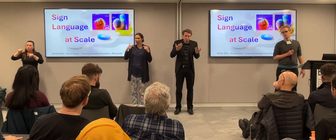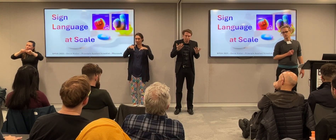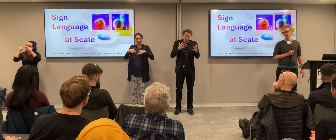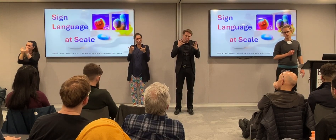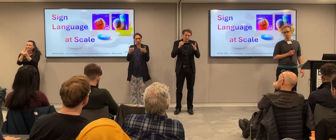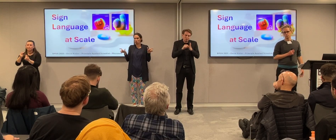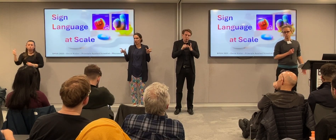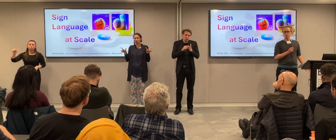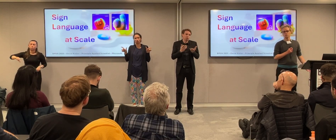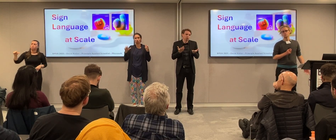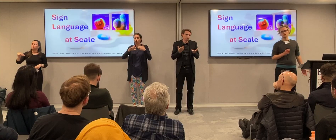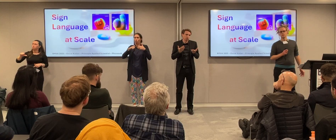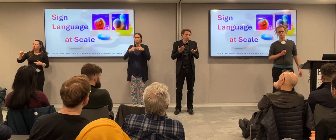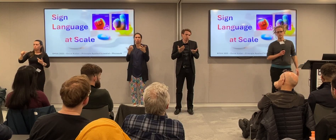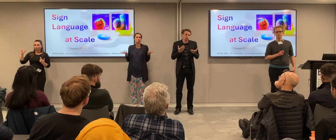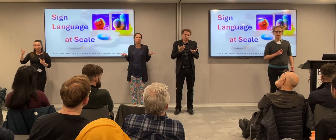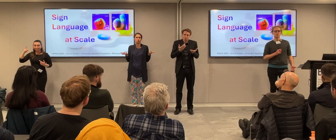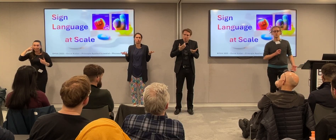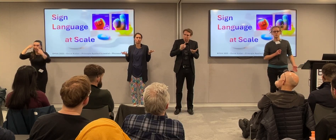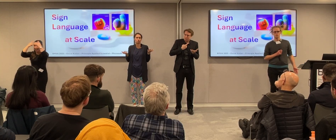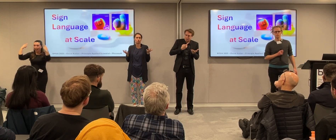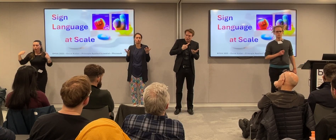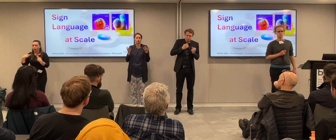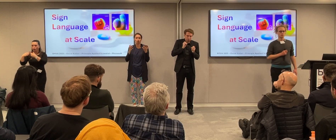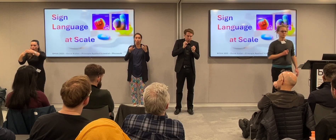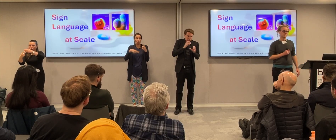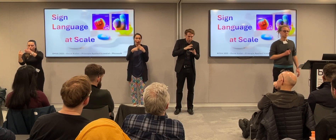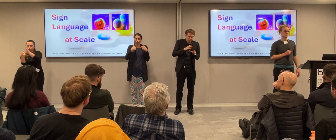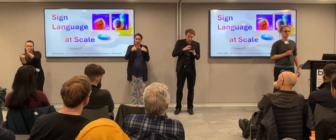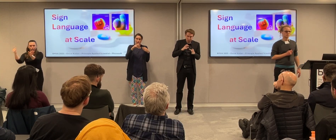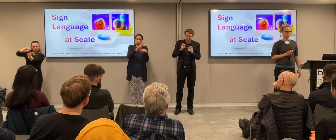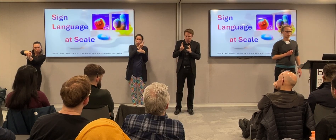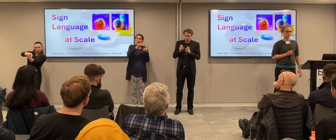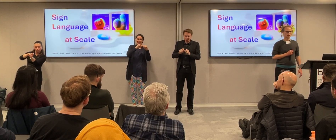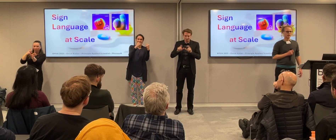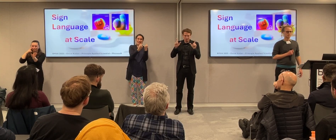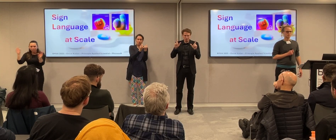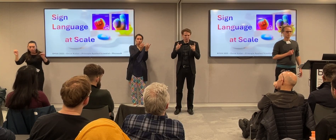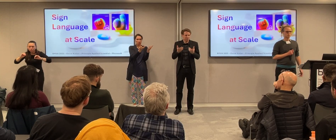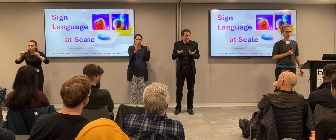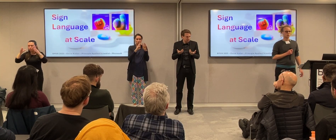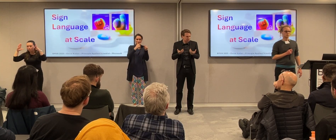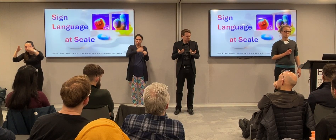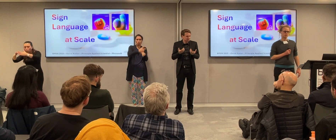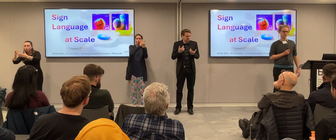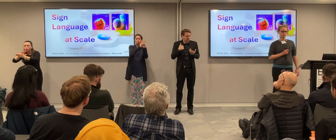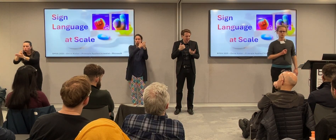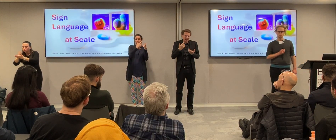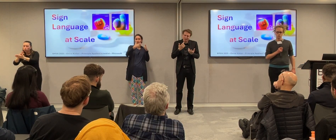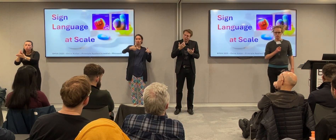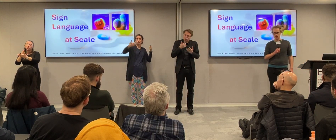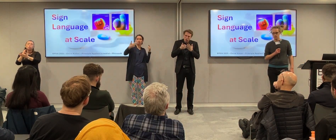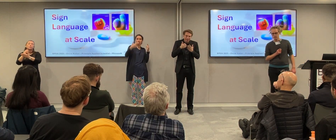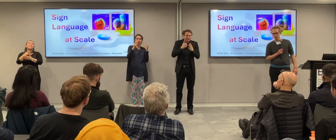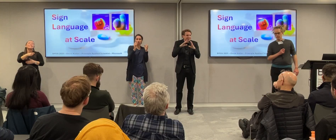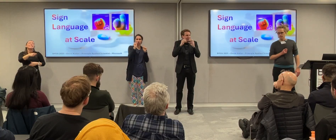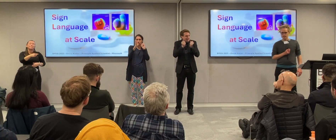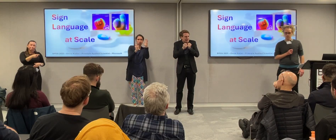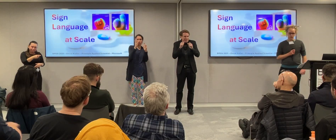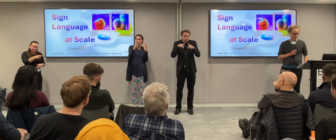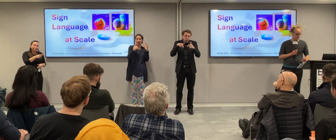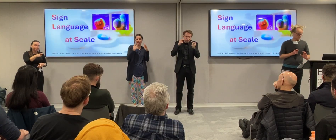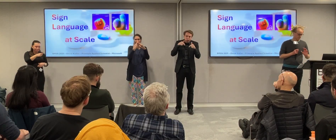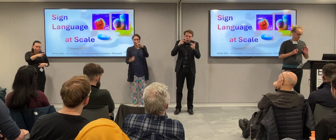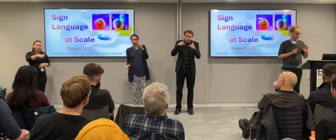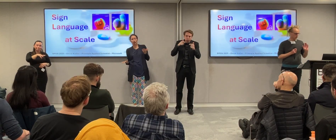major problem in their use of Teams as a remote communication tool. And